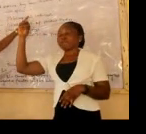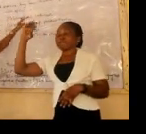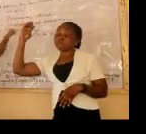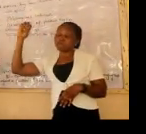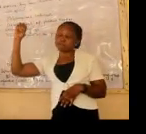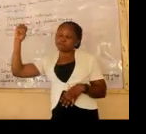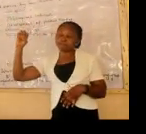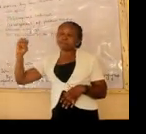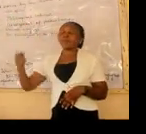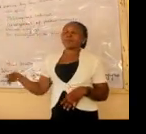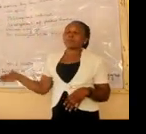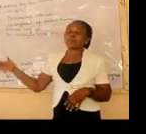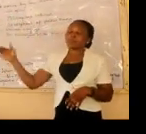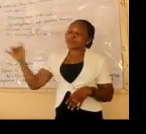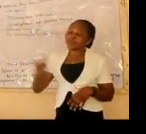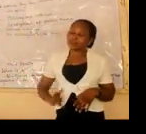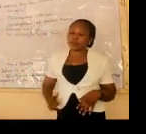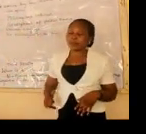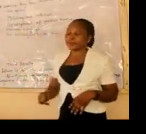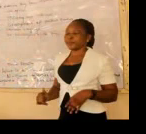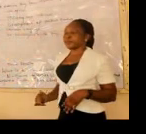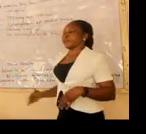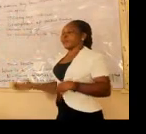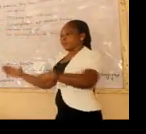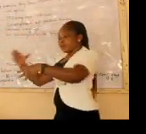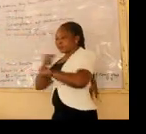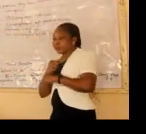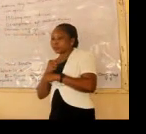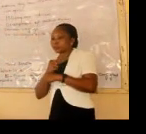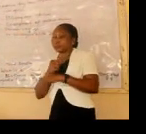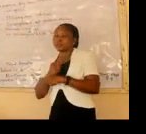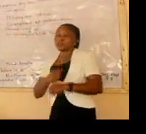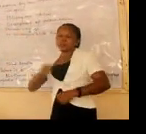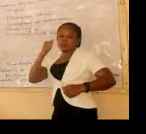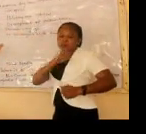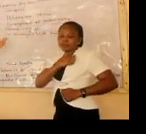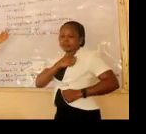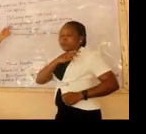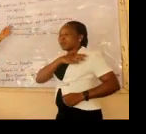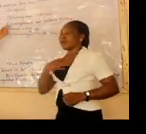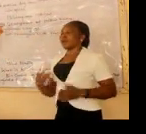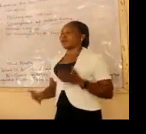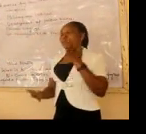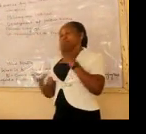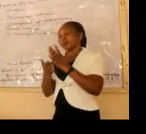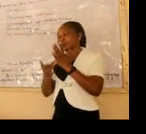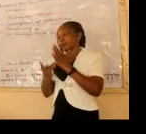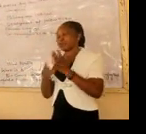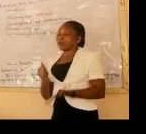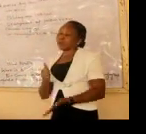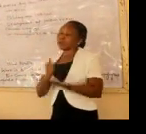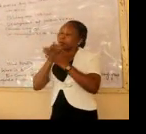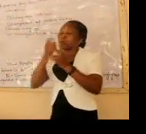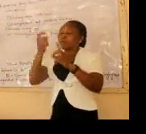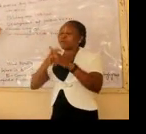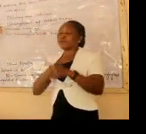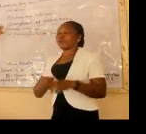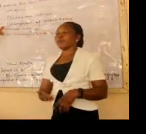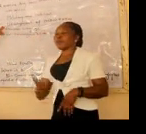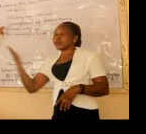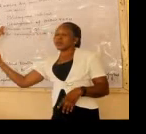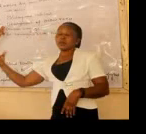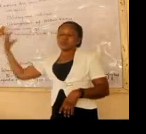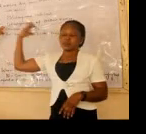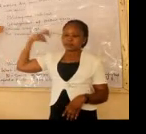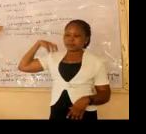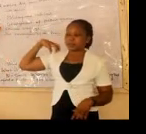technical aids from what? Their former colonial masters. Then coming down to development of political parties, this is also one of